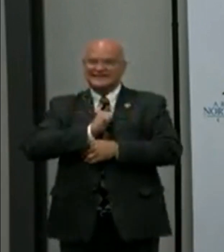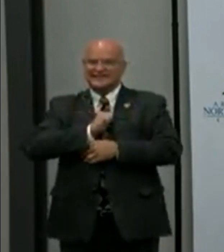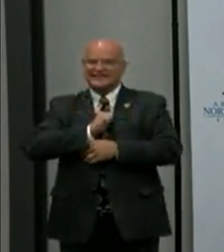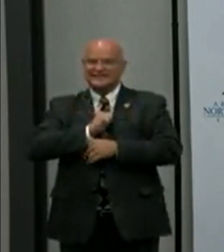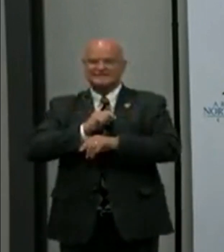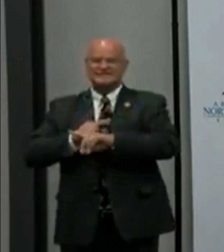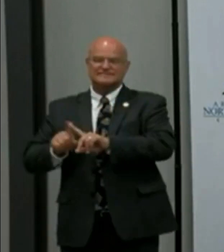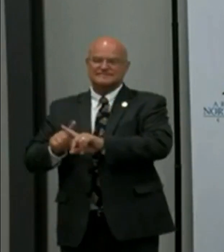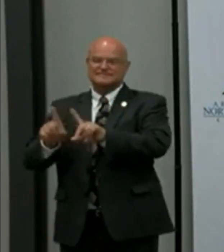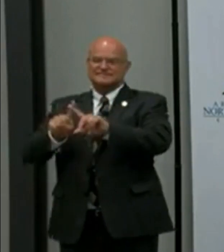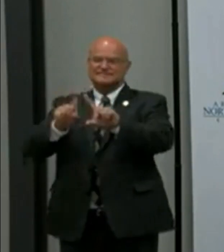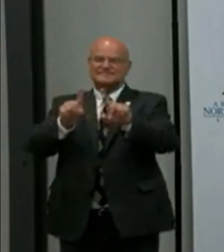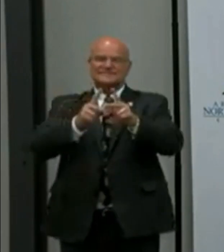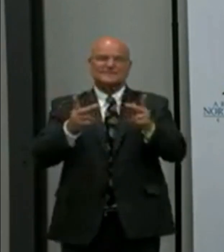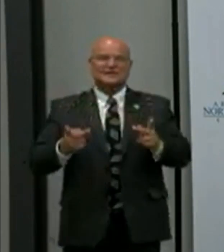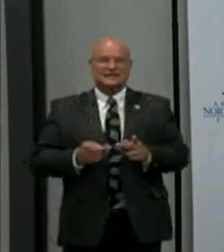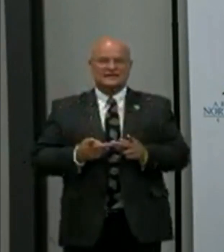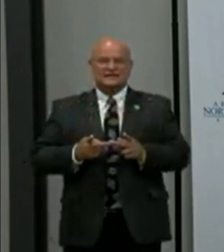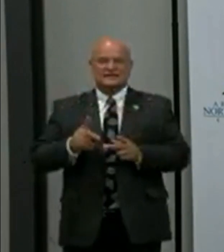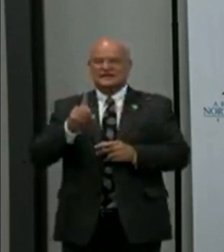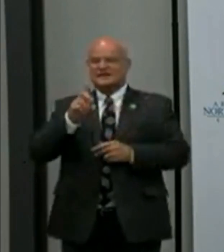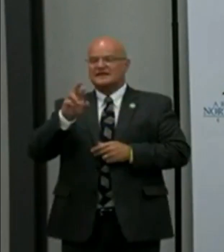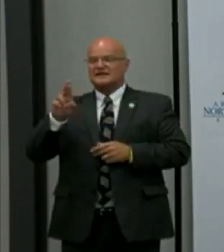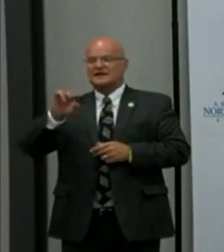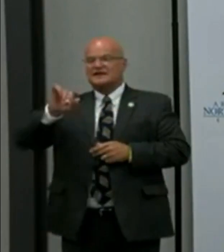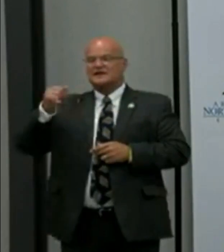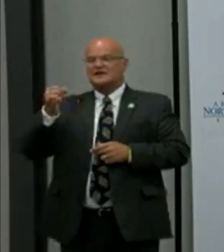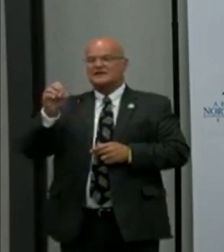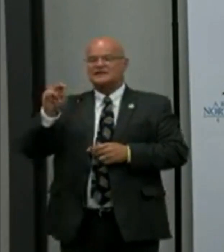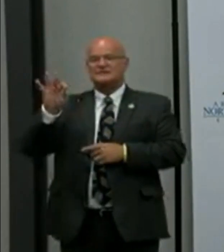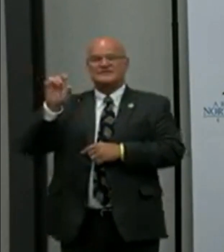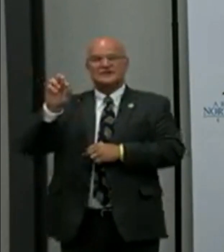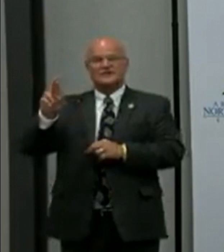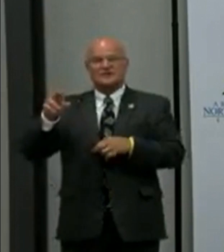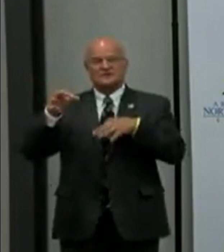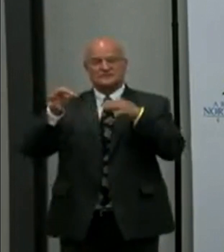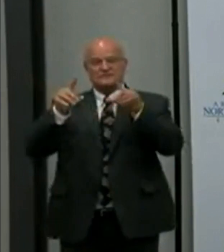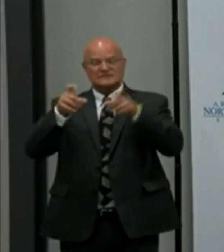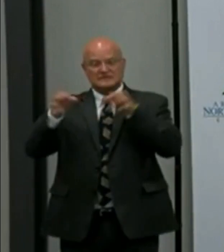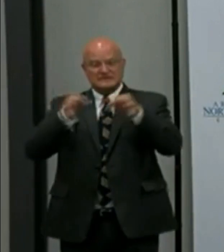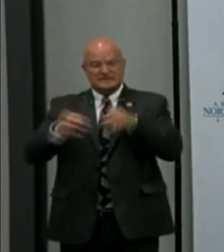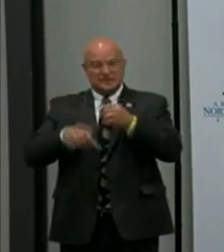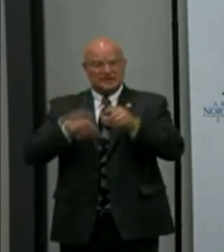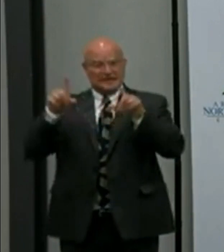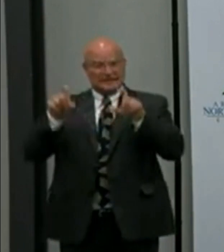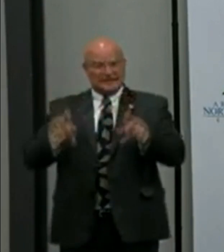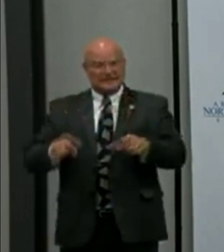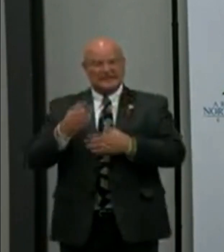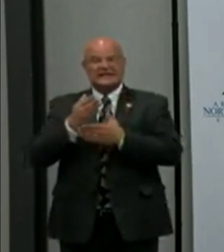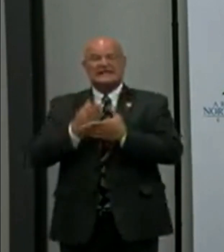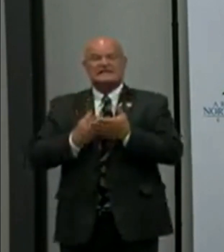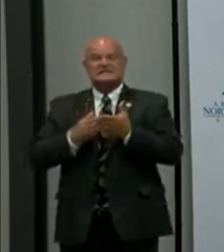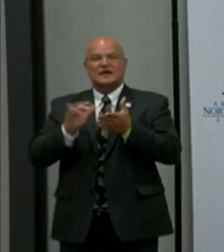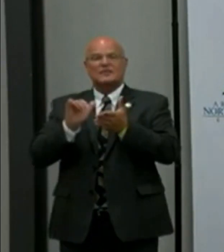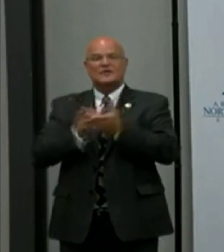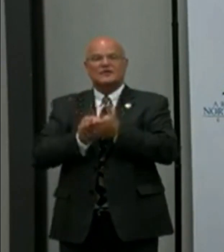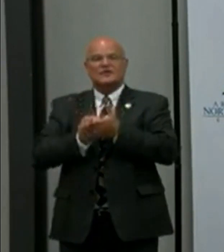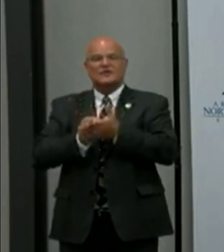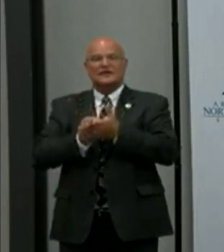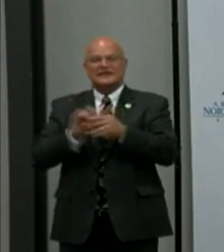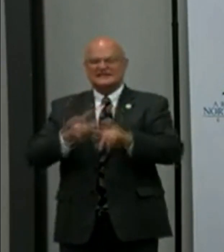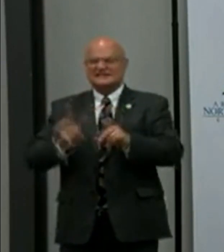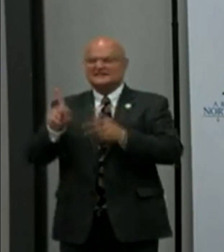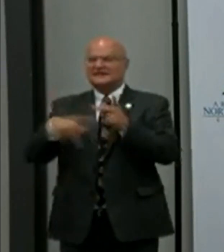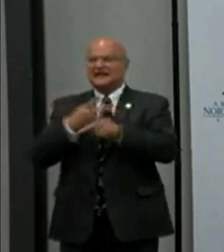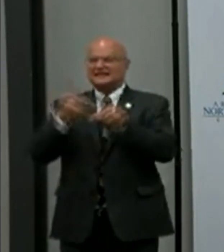all circumstances. And Dr. Dillehay is going to give us a little lesson on testing and some of the